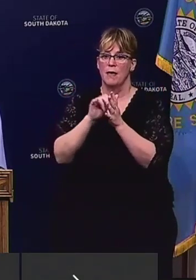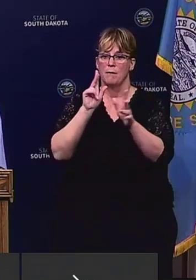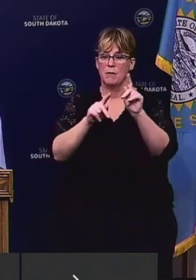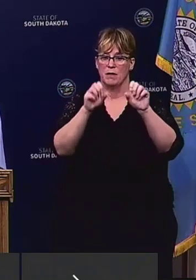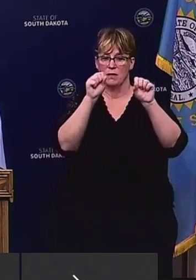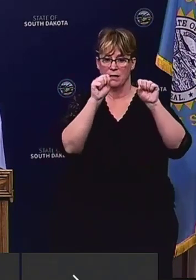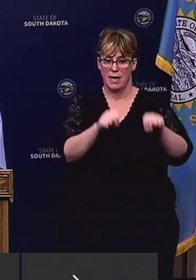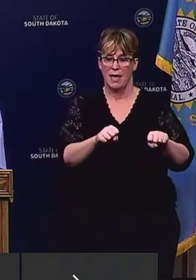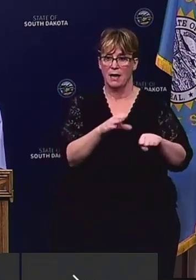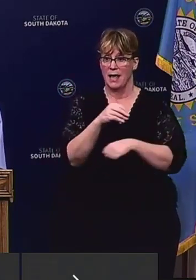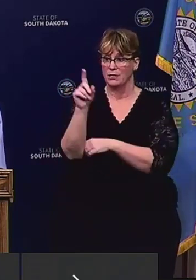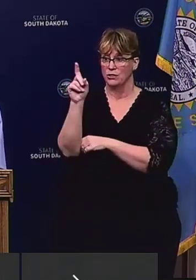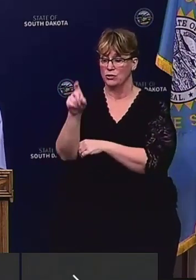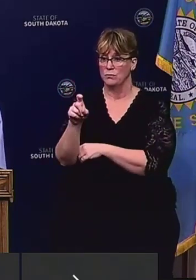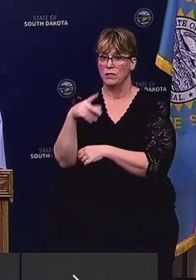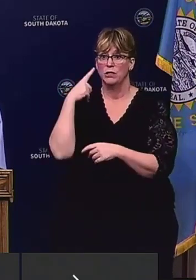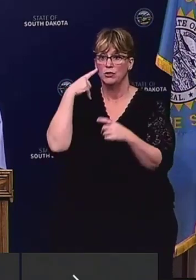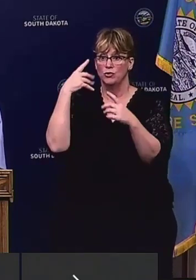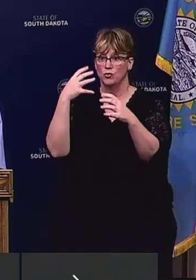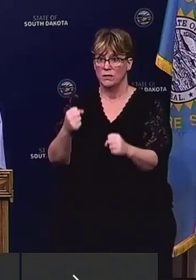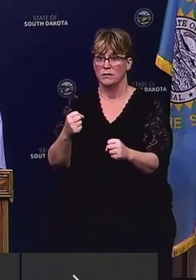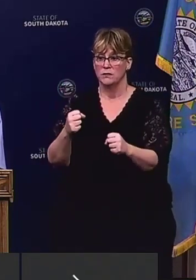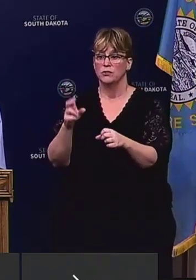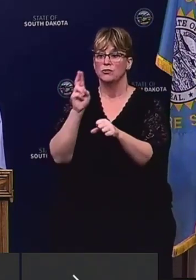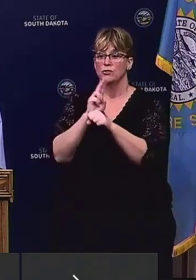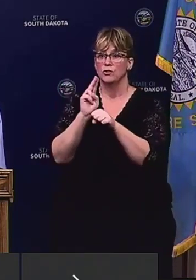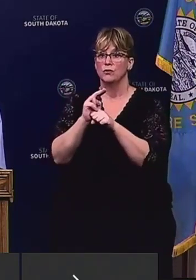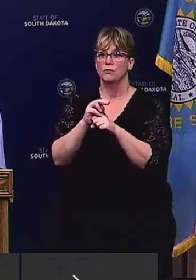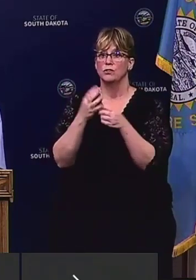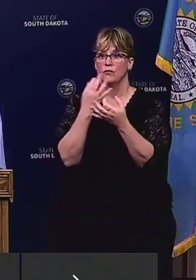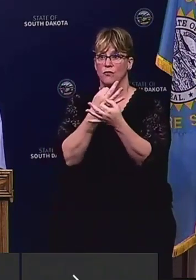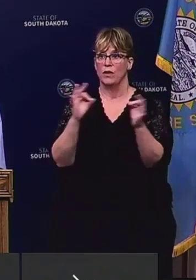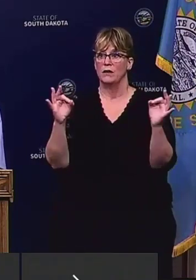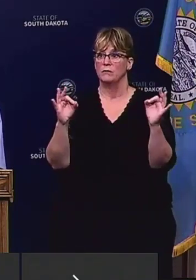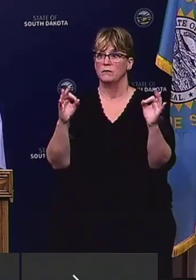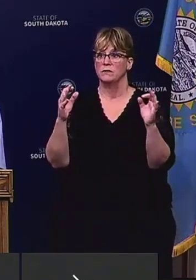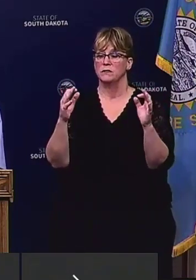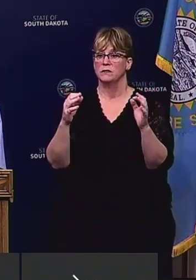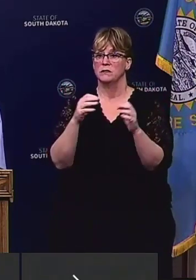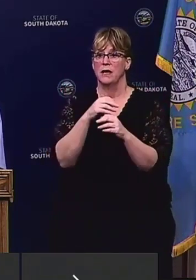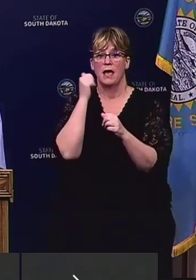can and that they should be trusted to utilize their freedoms and liberties each and every day.